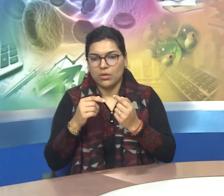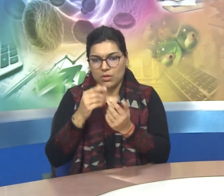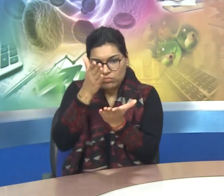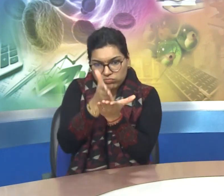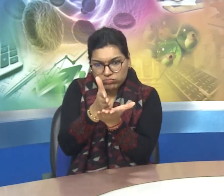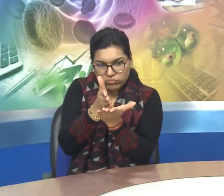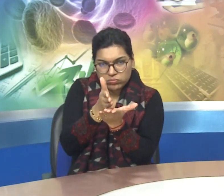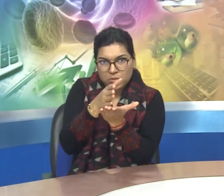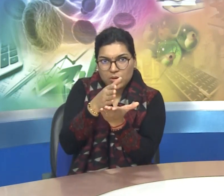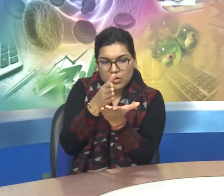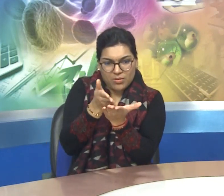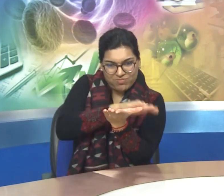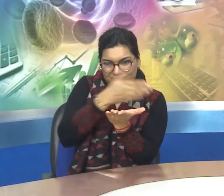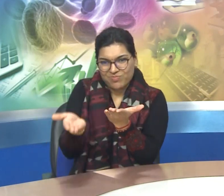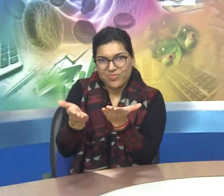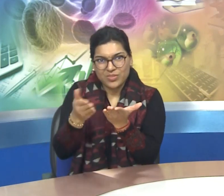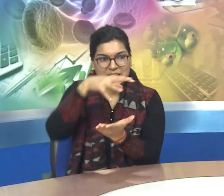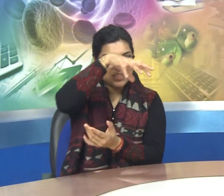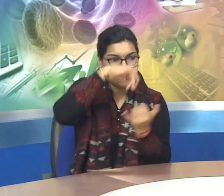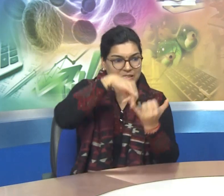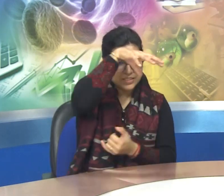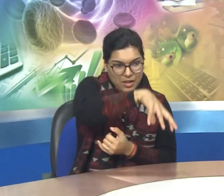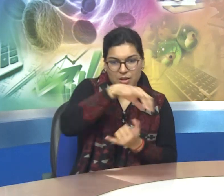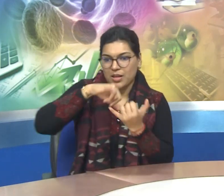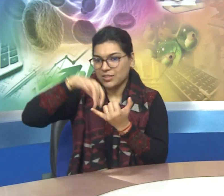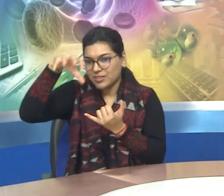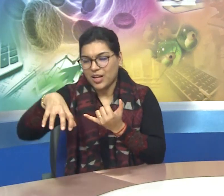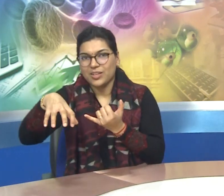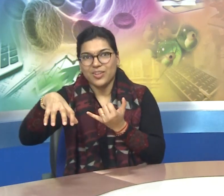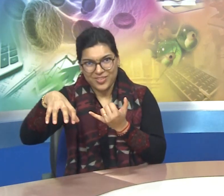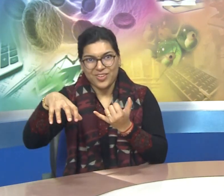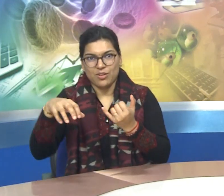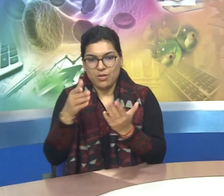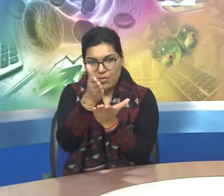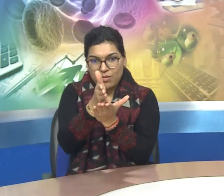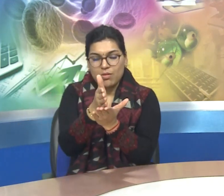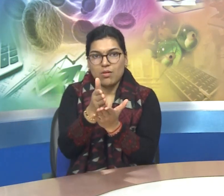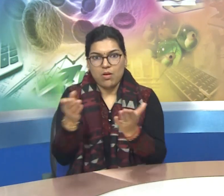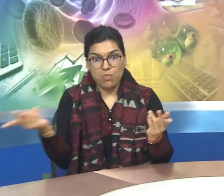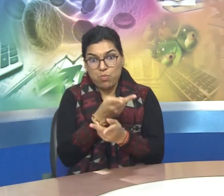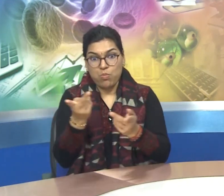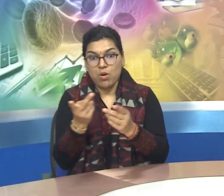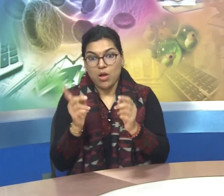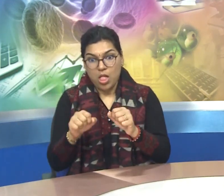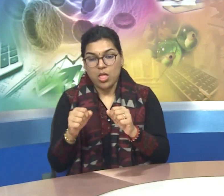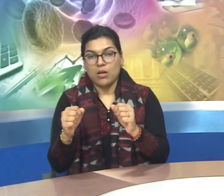The general reference map can be of different further three types.